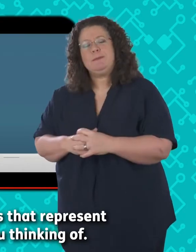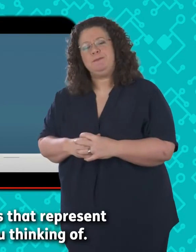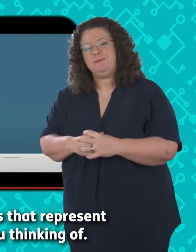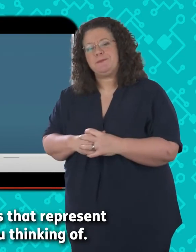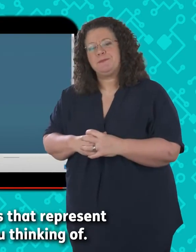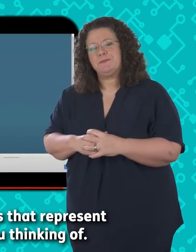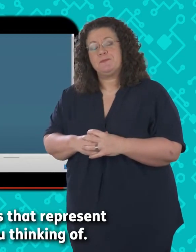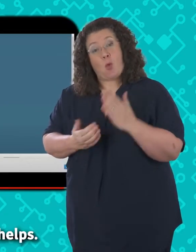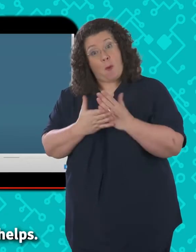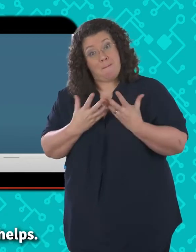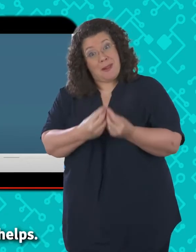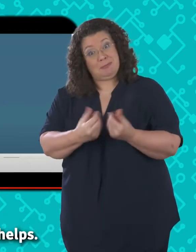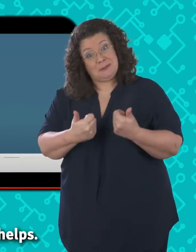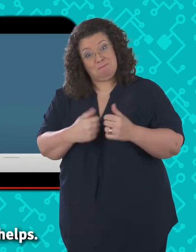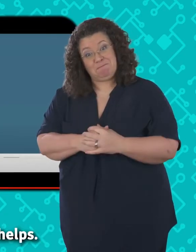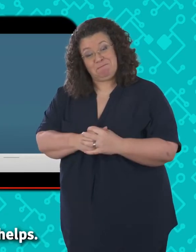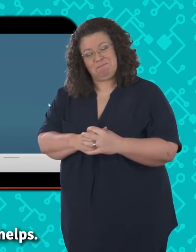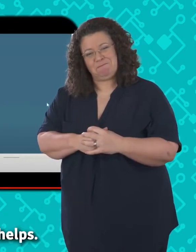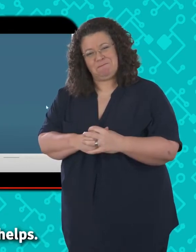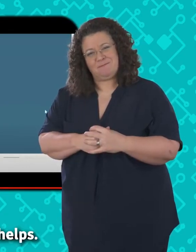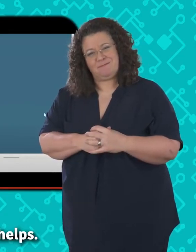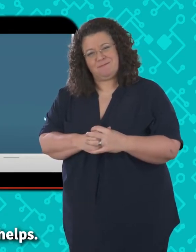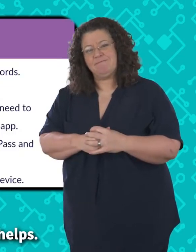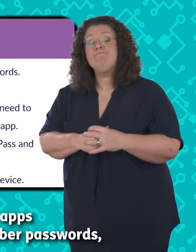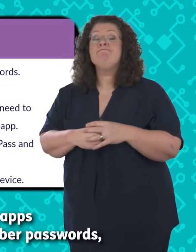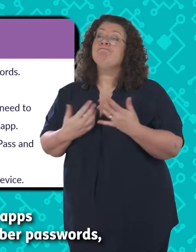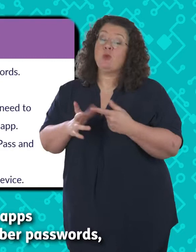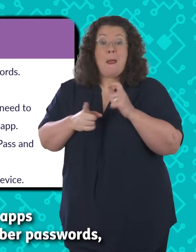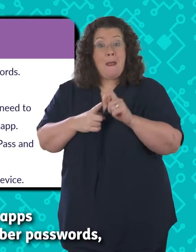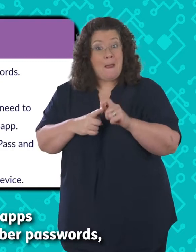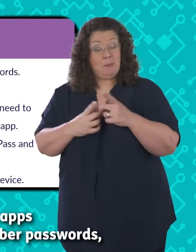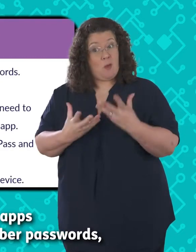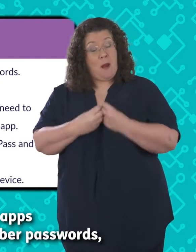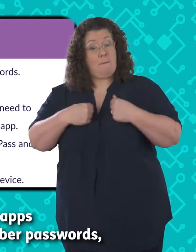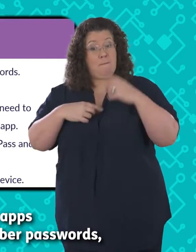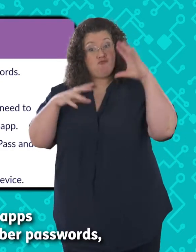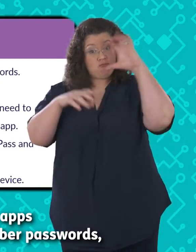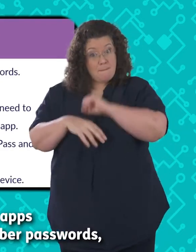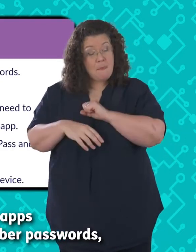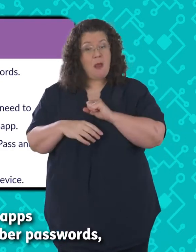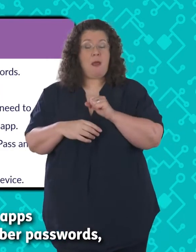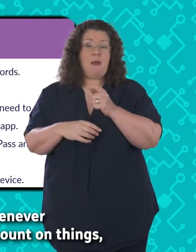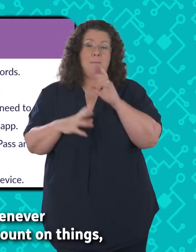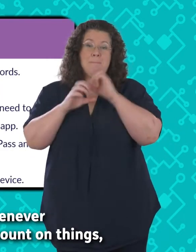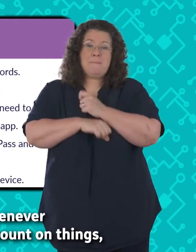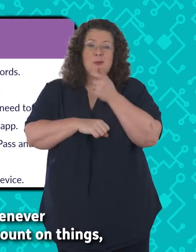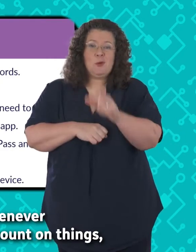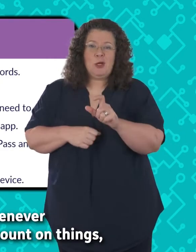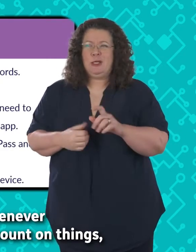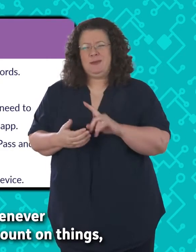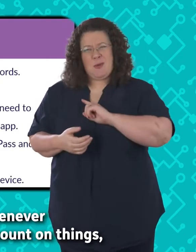name that you're thinking of. Hope that helps. There are apps that help us remember passwords